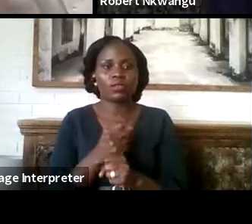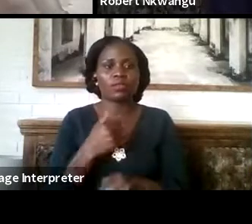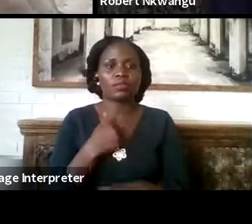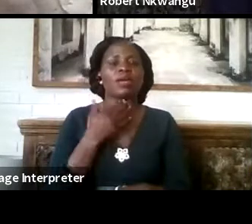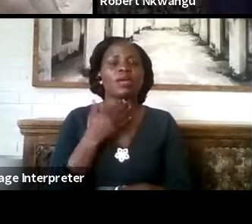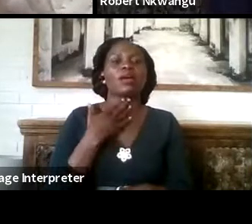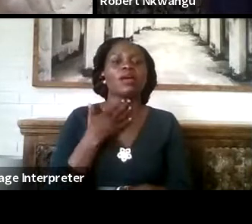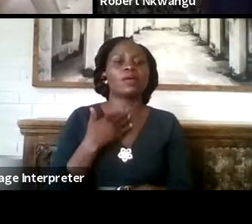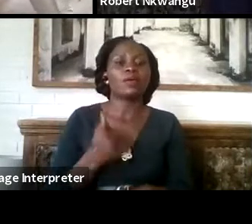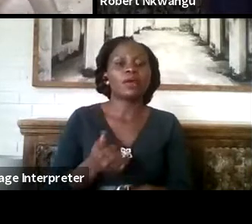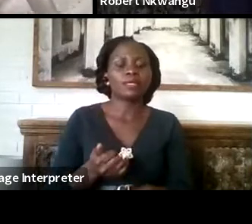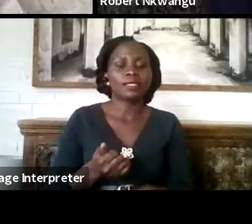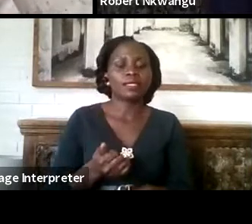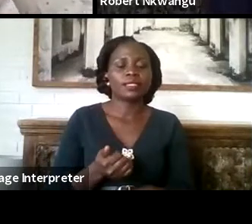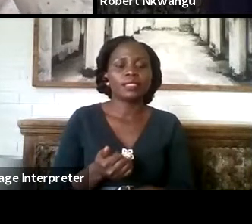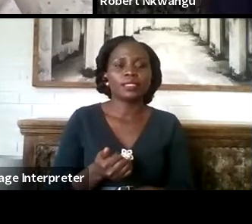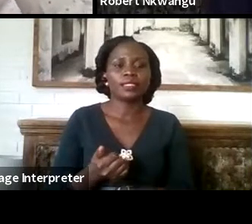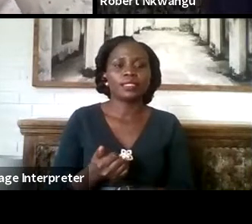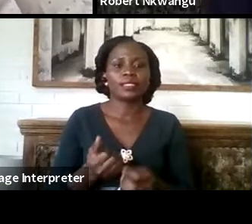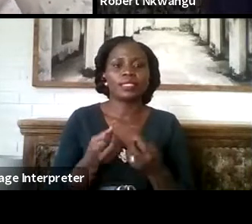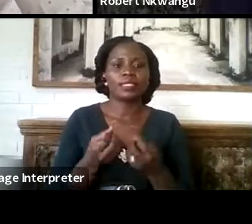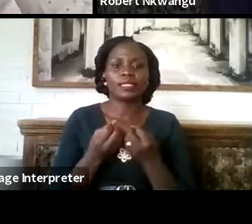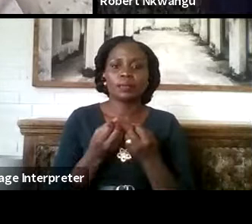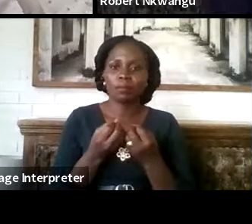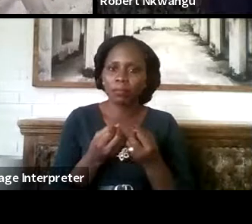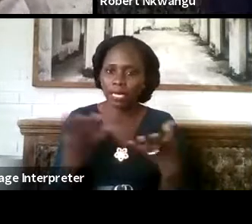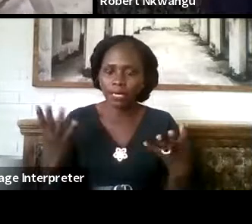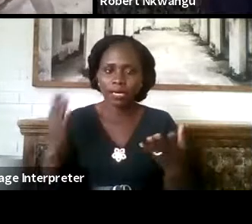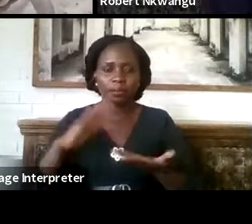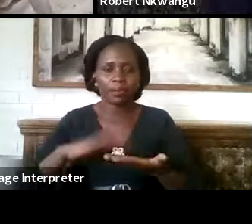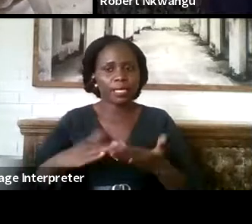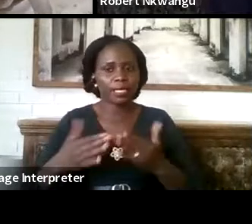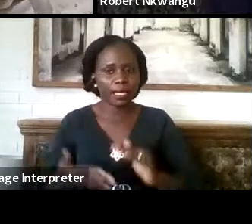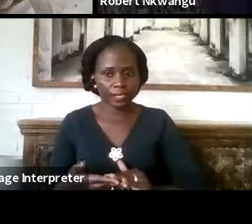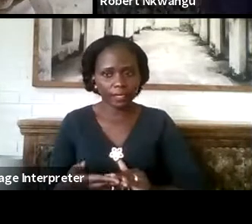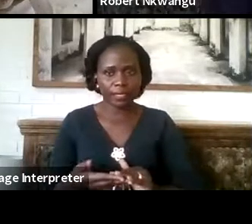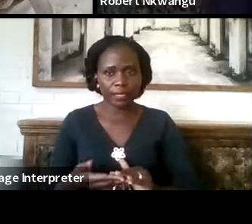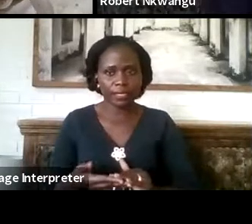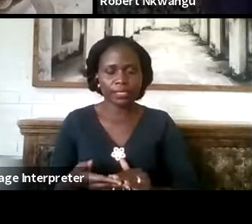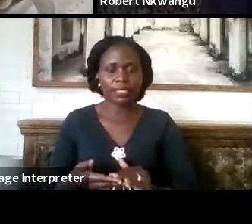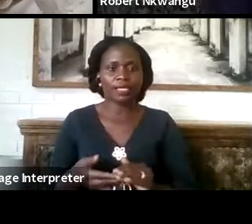many partners or funders must